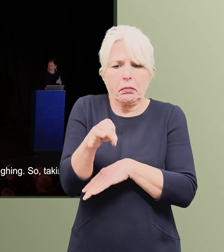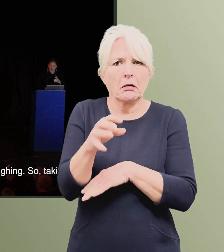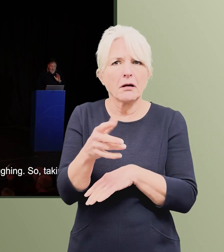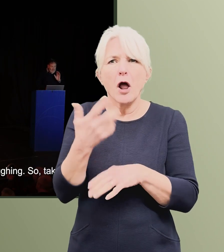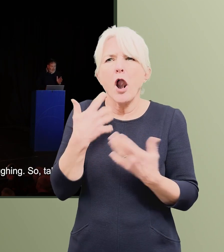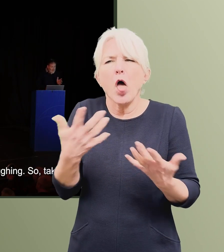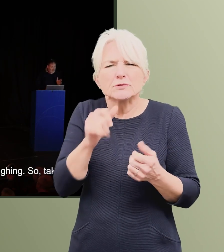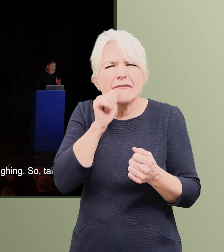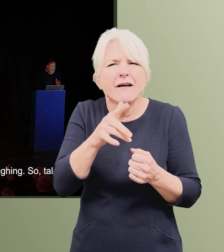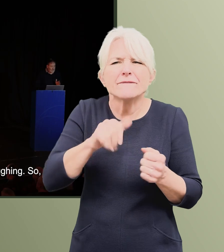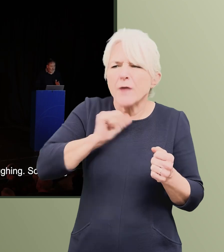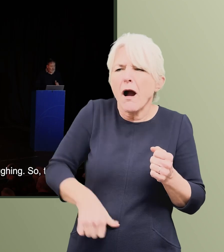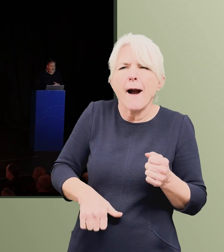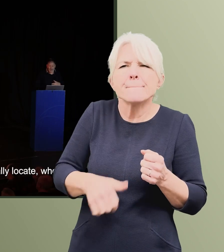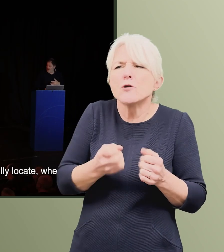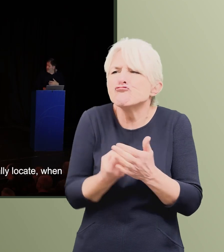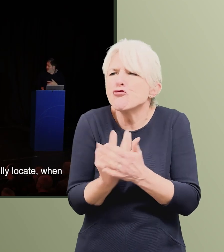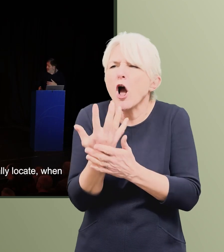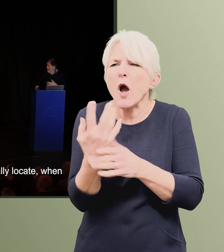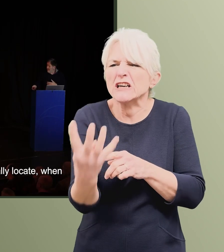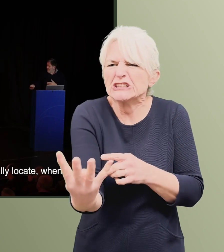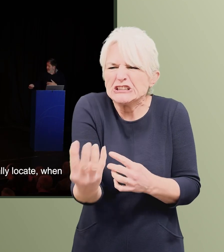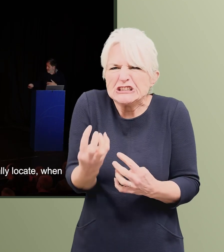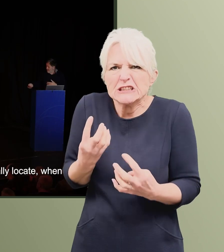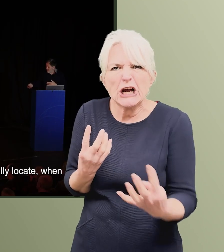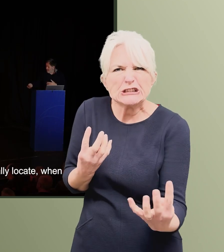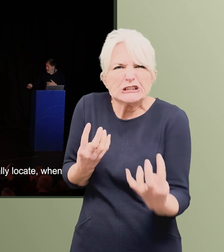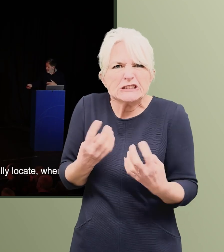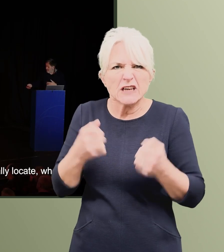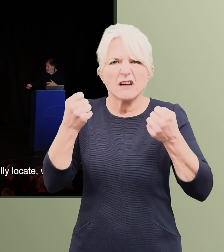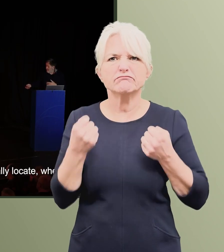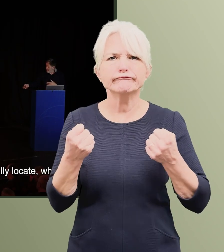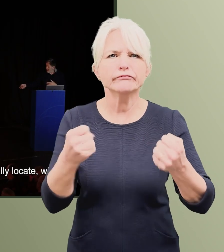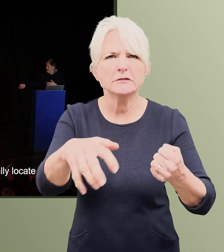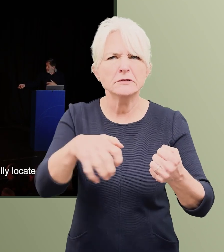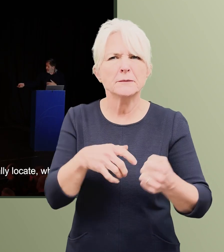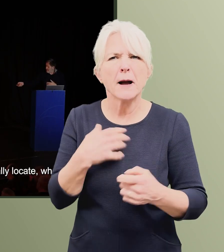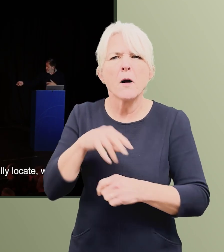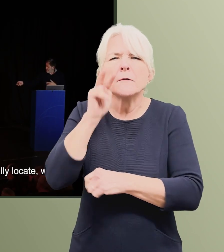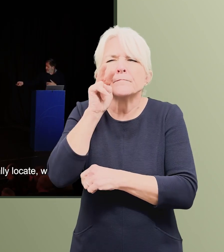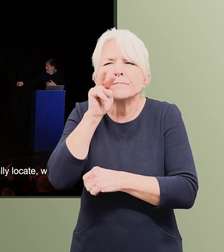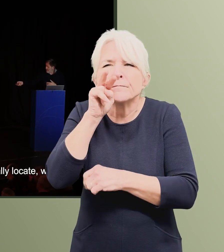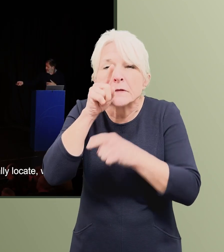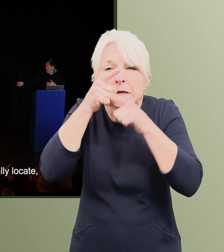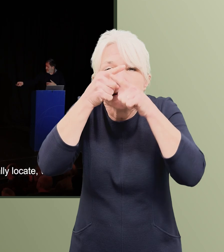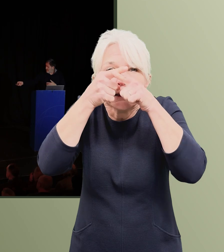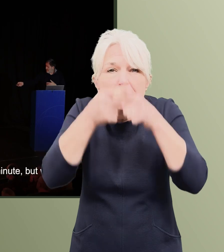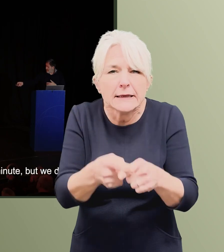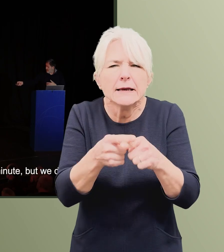So taking that into consideration, it'd be interesting to see, in fact, which I did actually locate, when we did